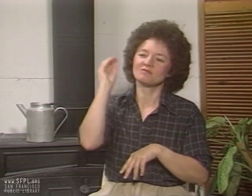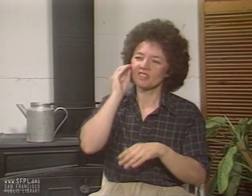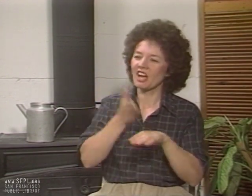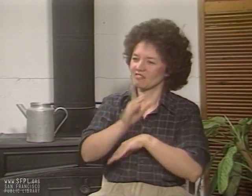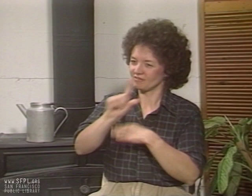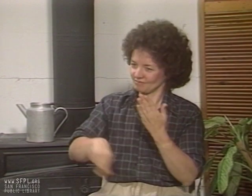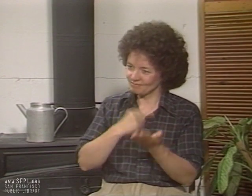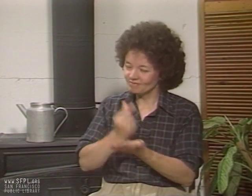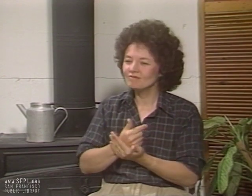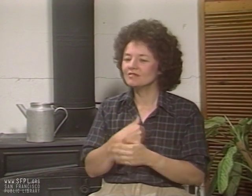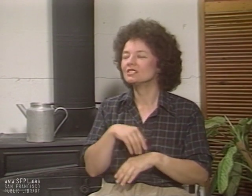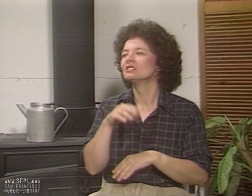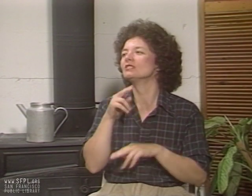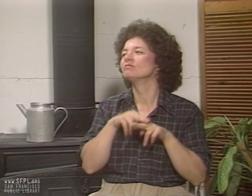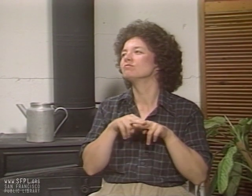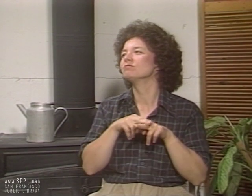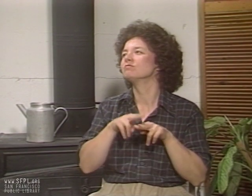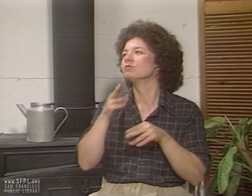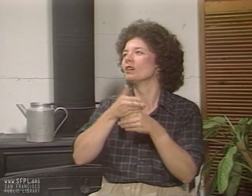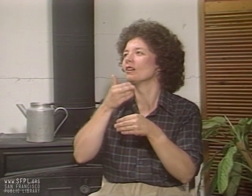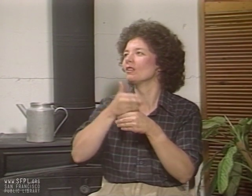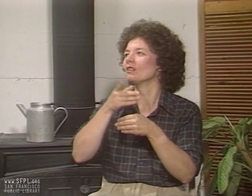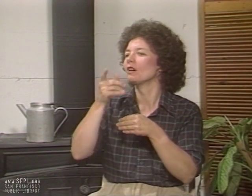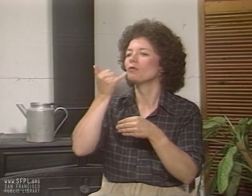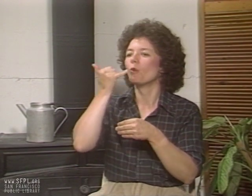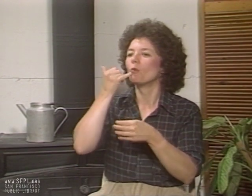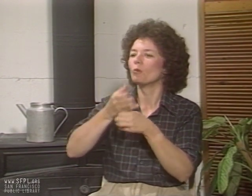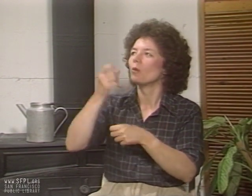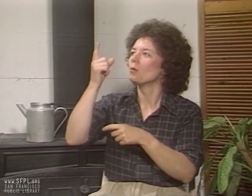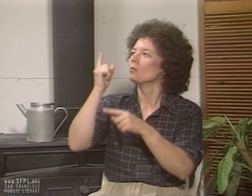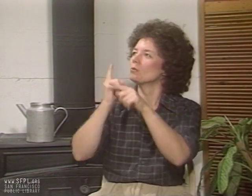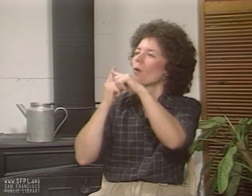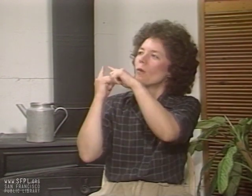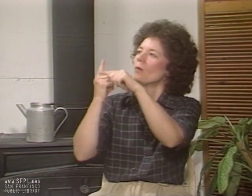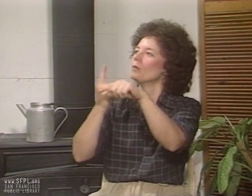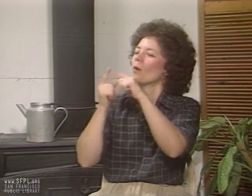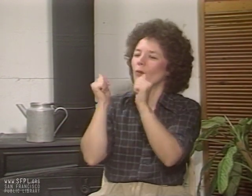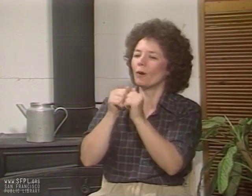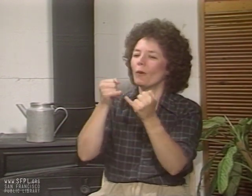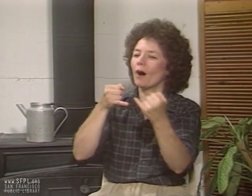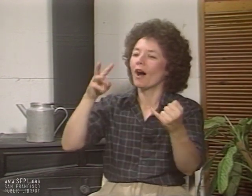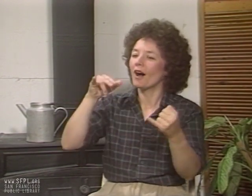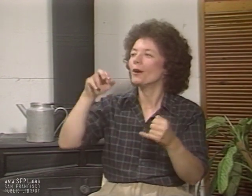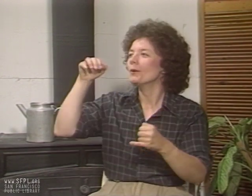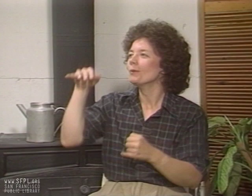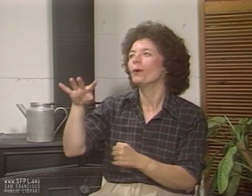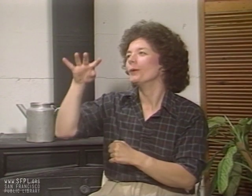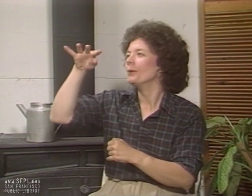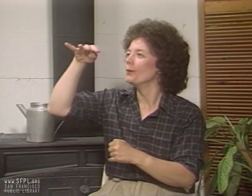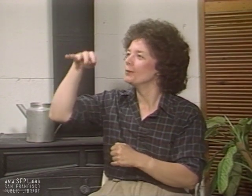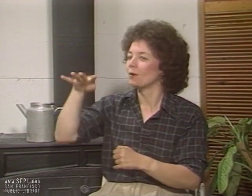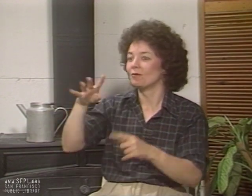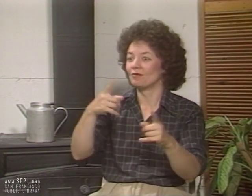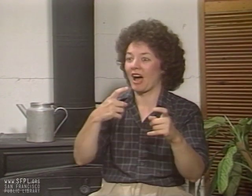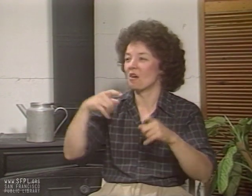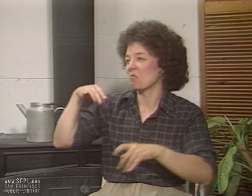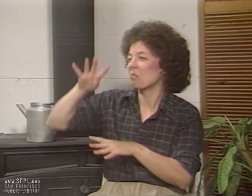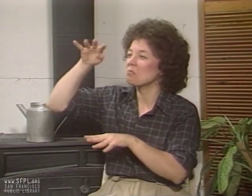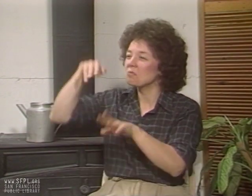perceived lack of it, signified our lack of cultural development. But I was sure we had music. The day I graduated